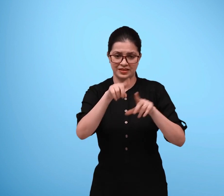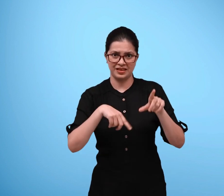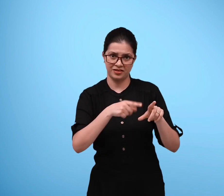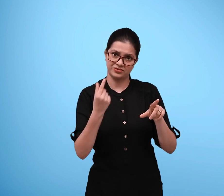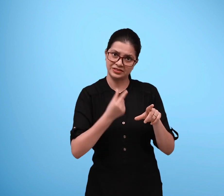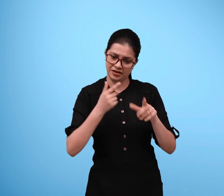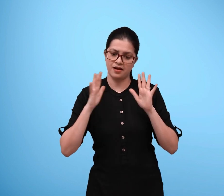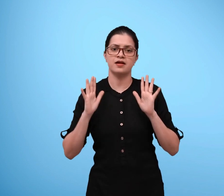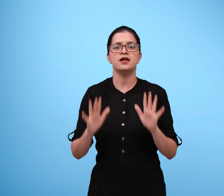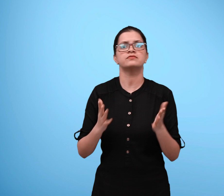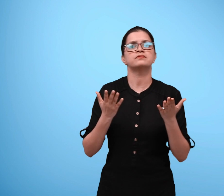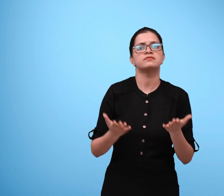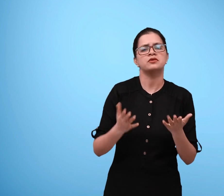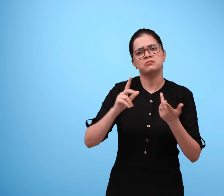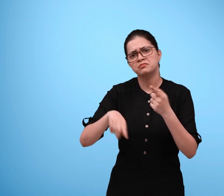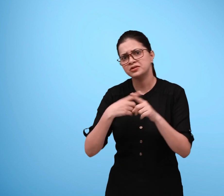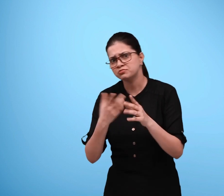using a meter scale, for instance.